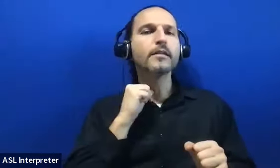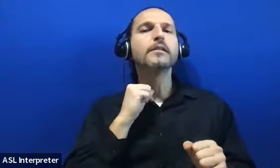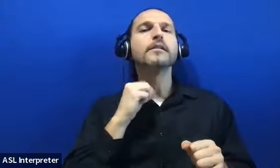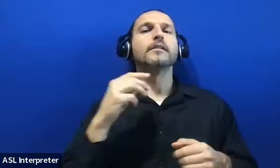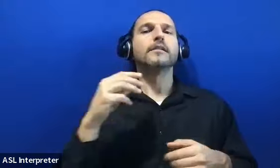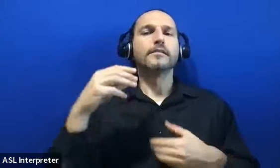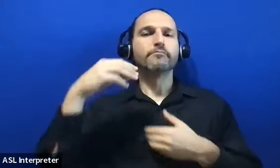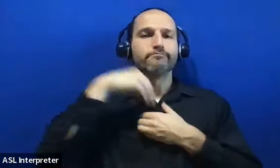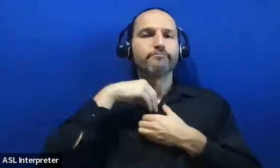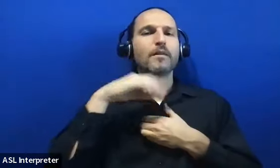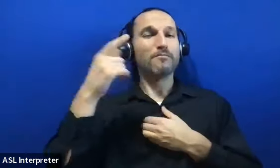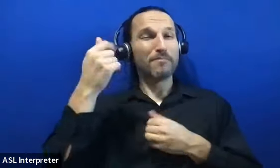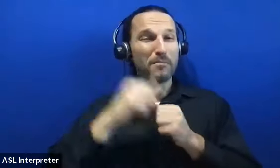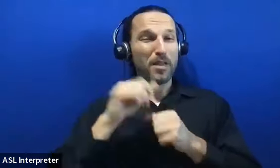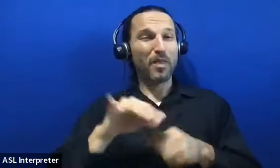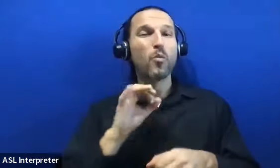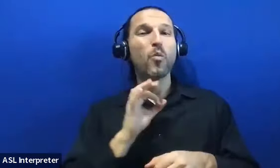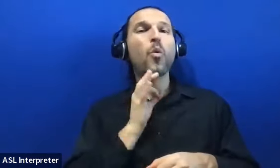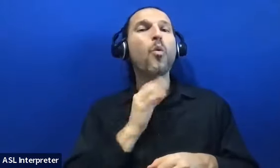have needed that whole